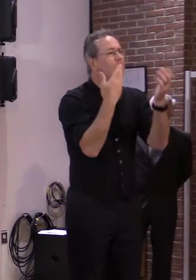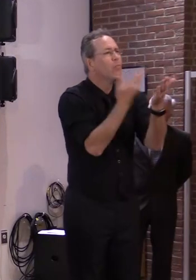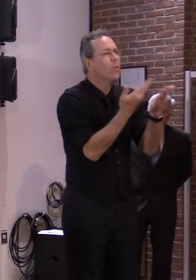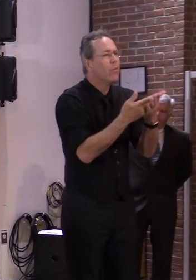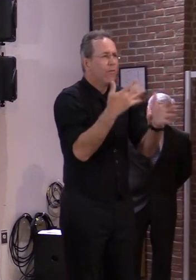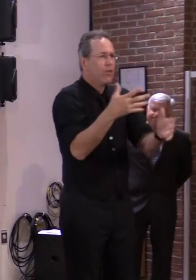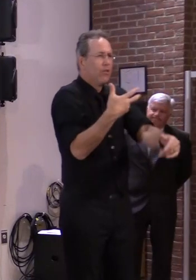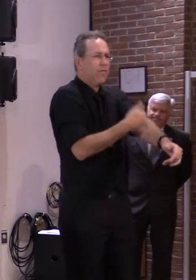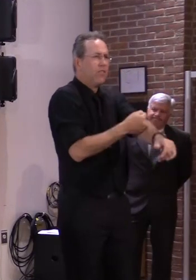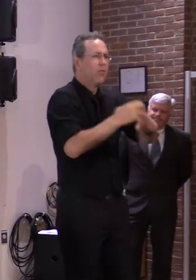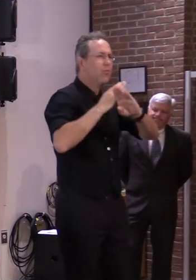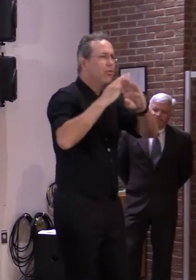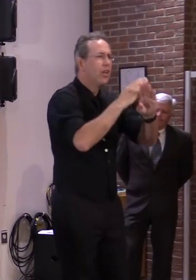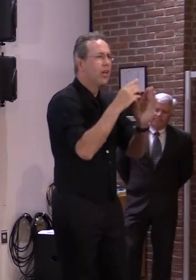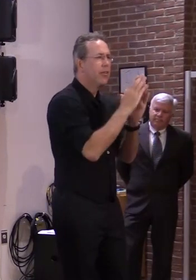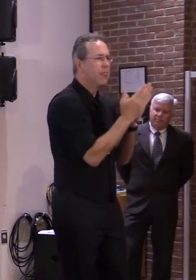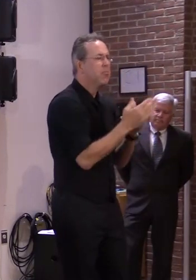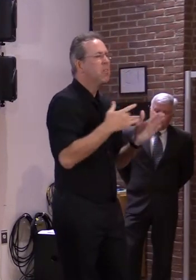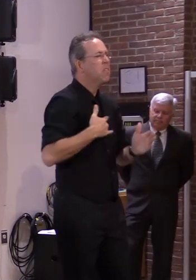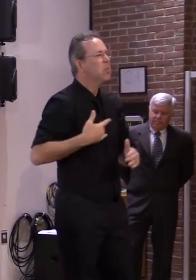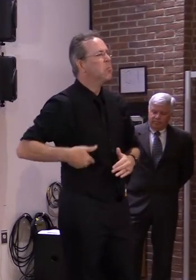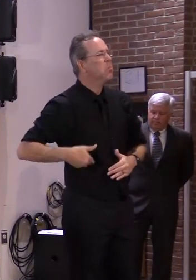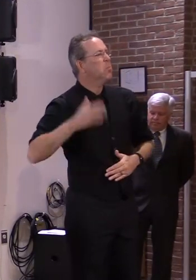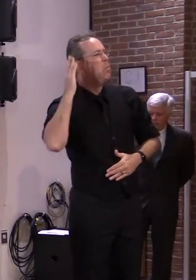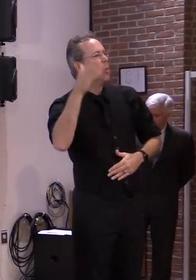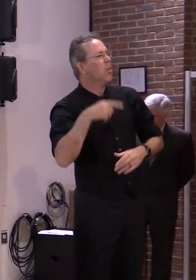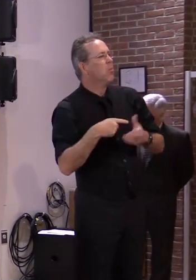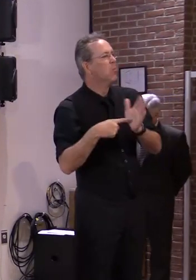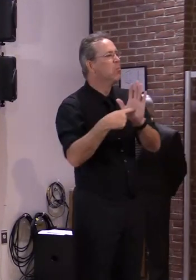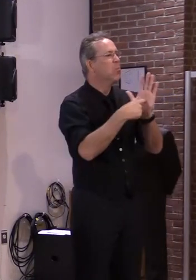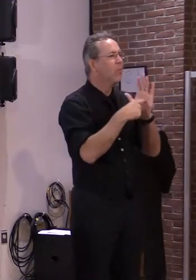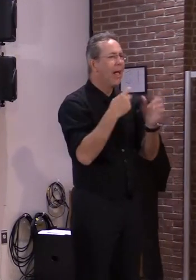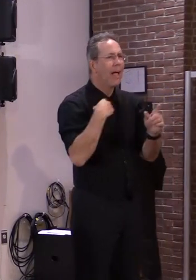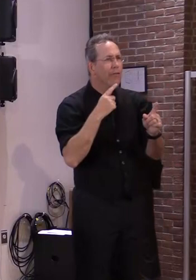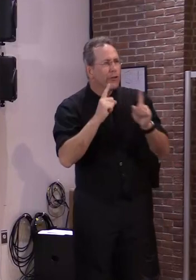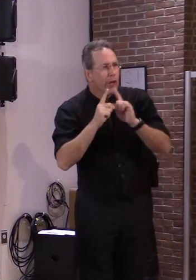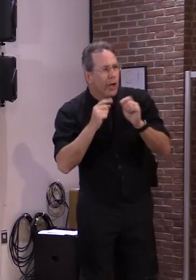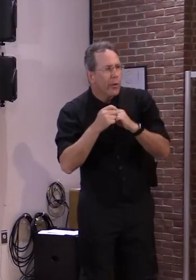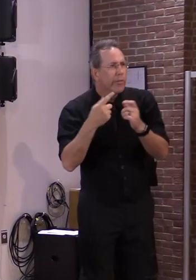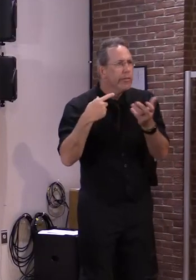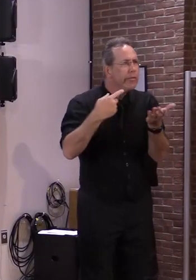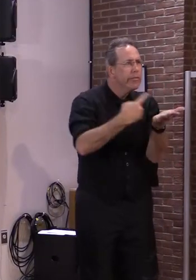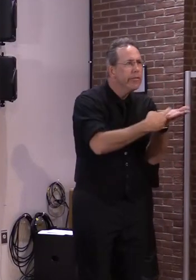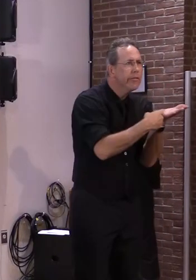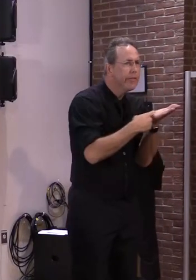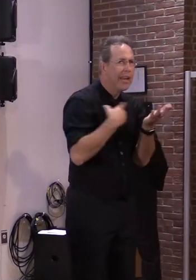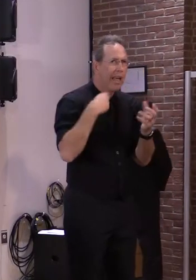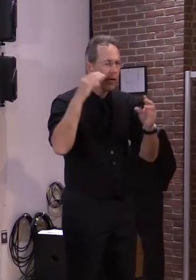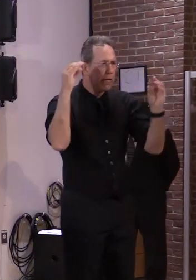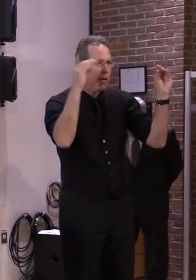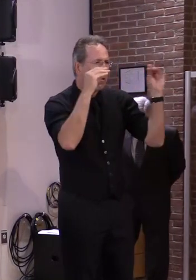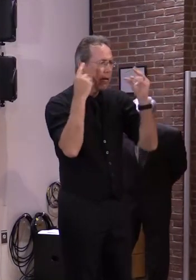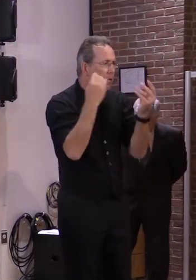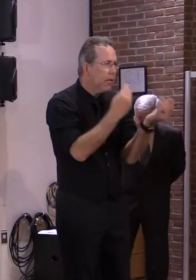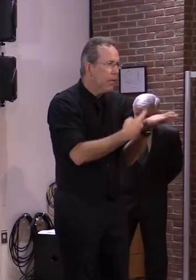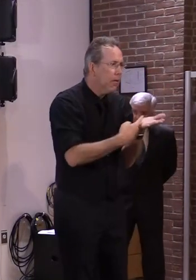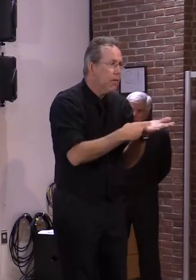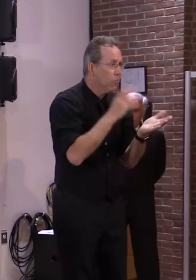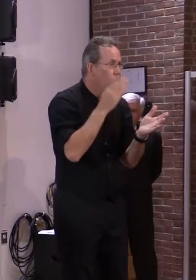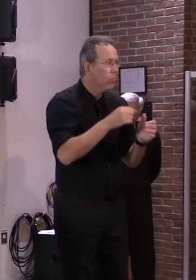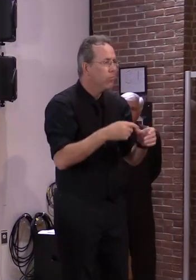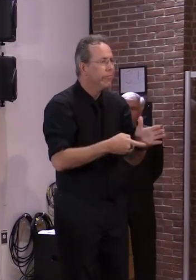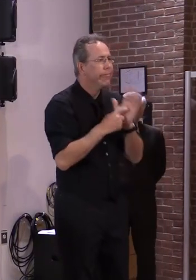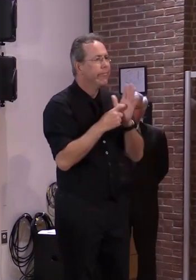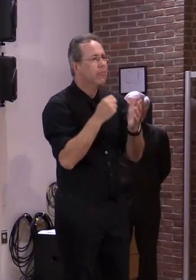open. I think the door has been open somewhat in of late, and I believe that